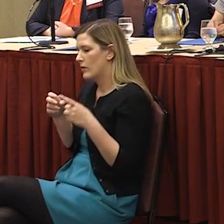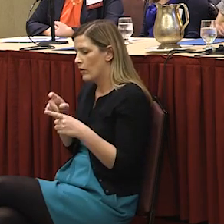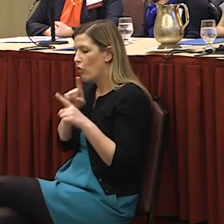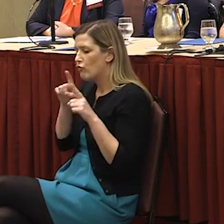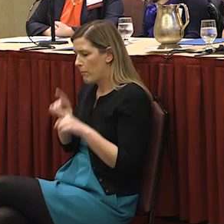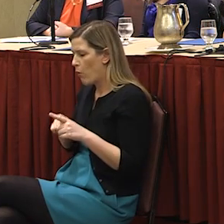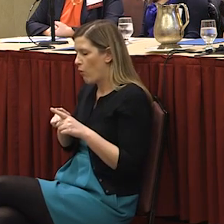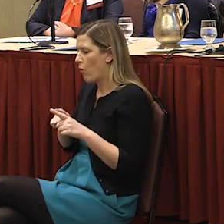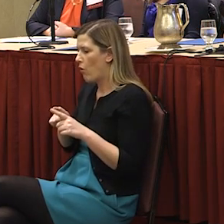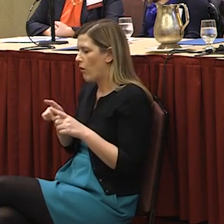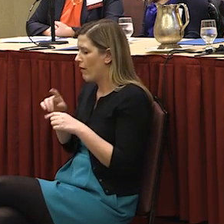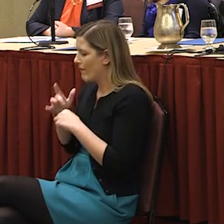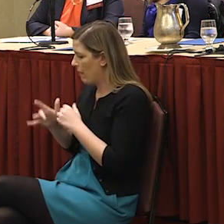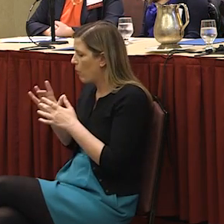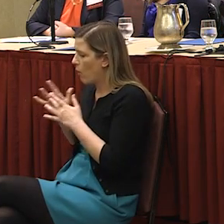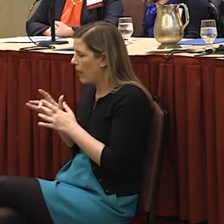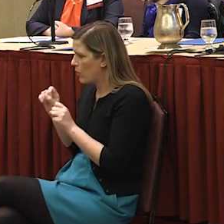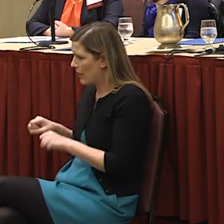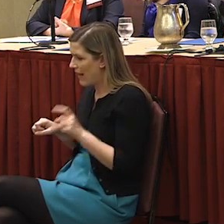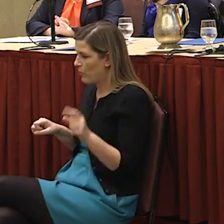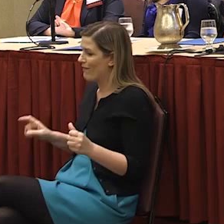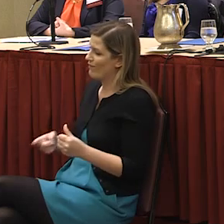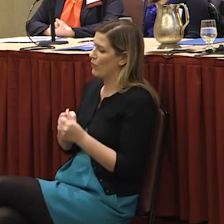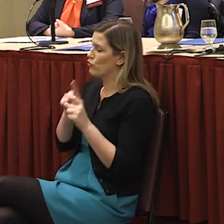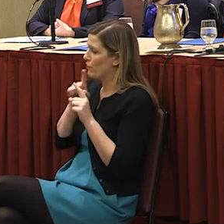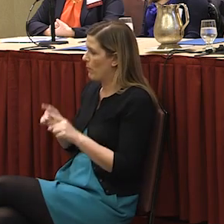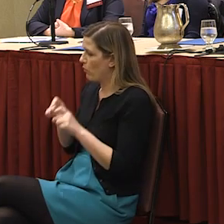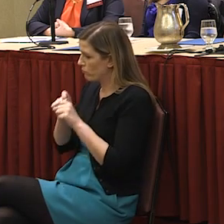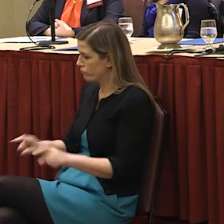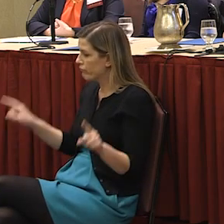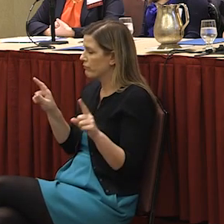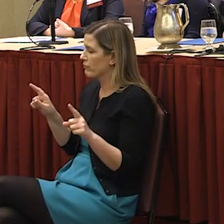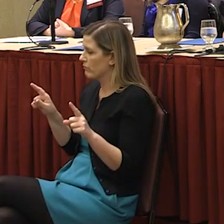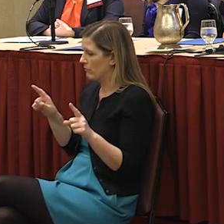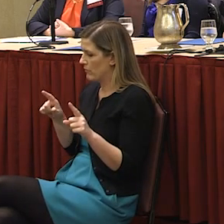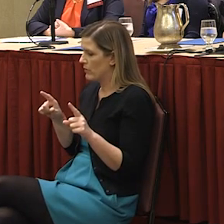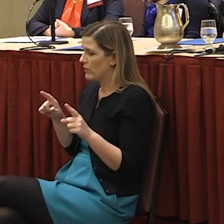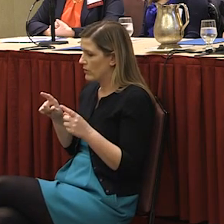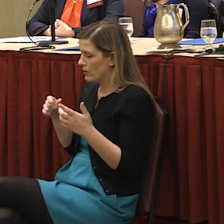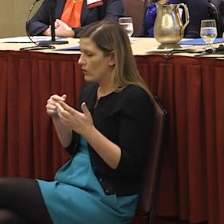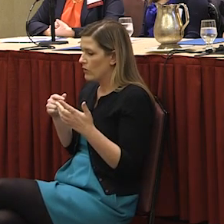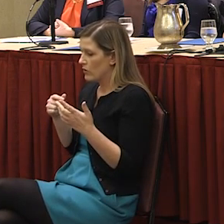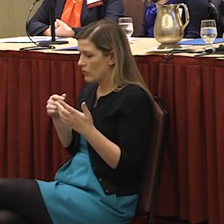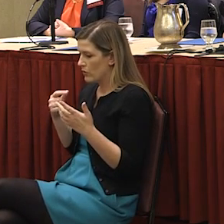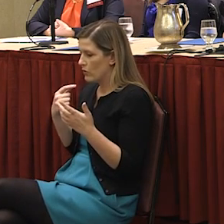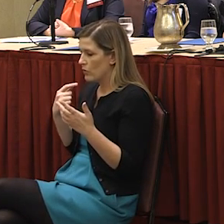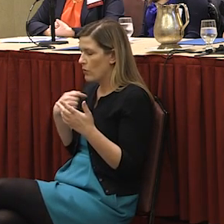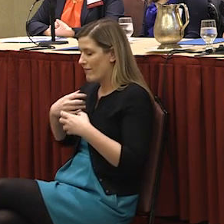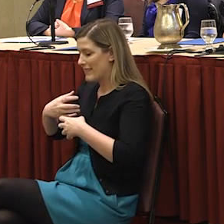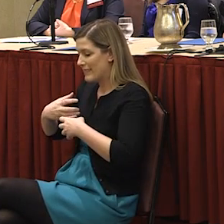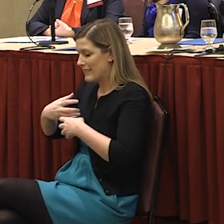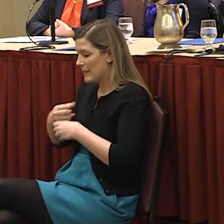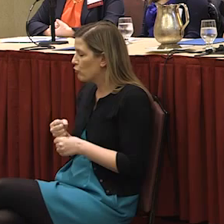available online, we do have it. This was the first report that we put out, our legislative report. And what we have, we're just going to go over synopsis basically